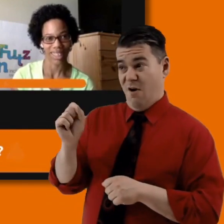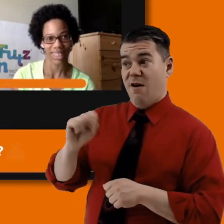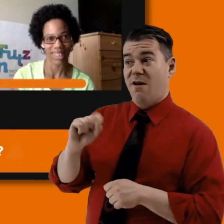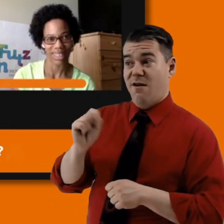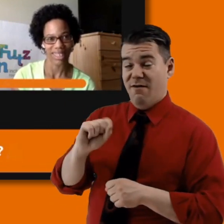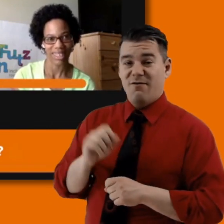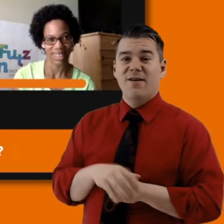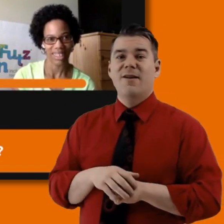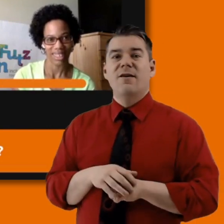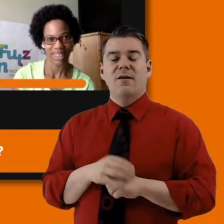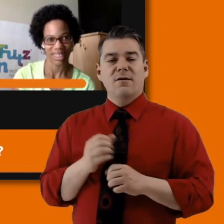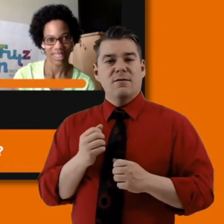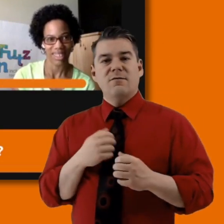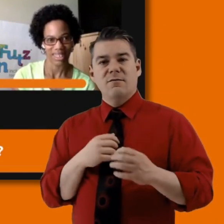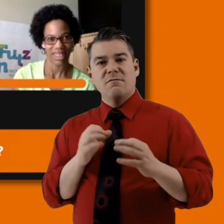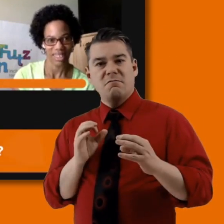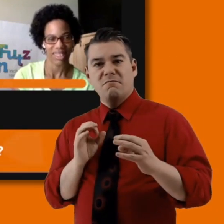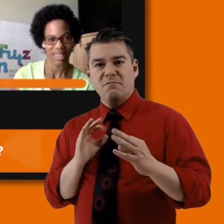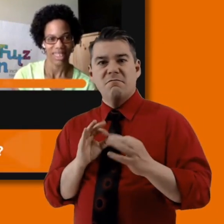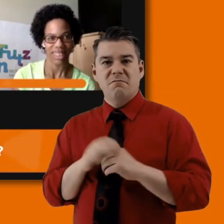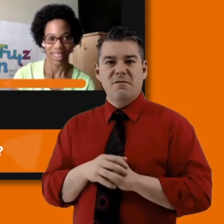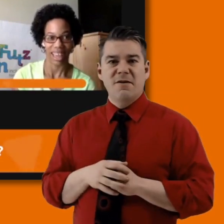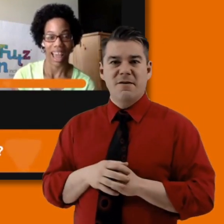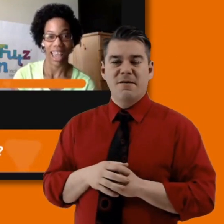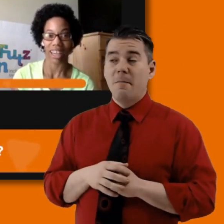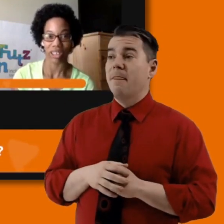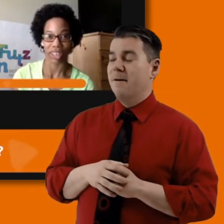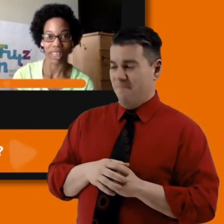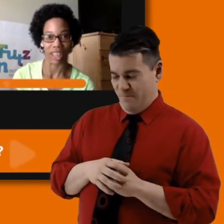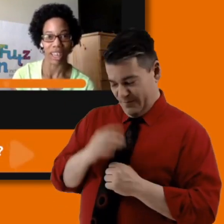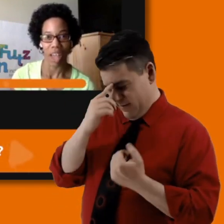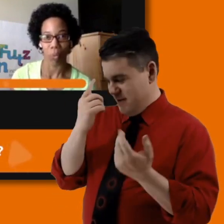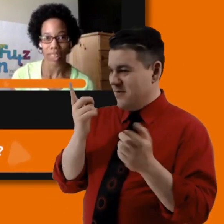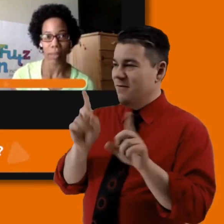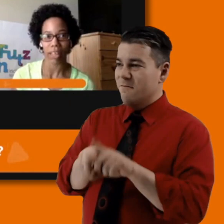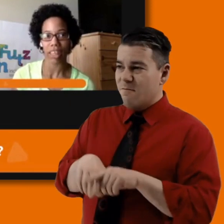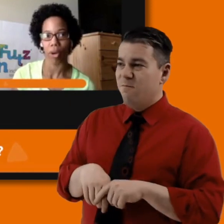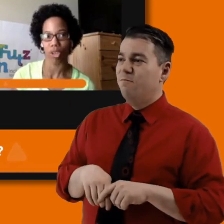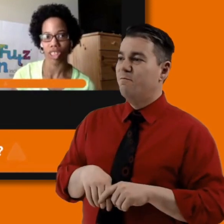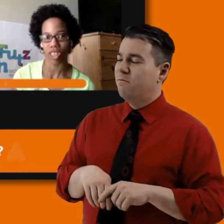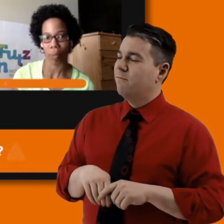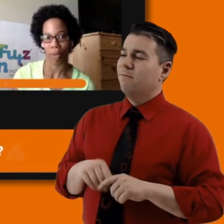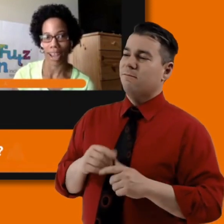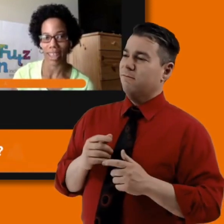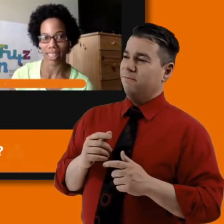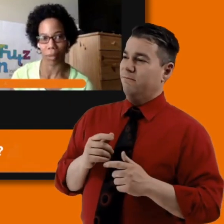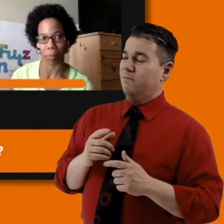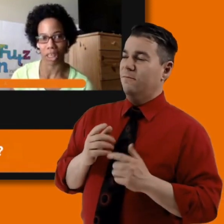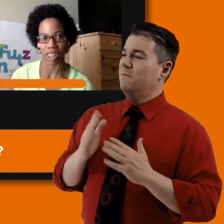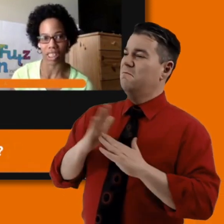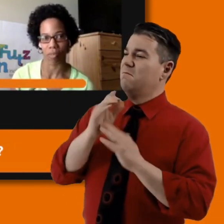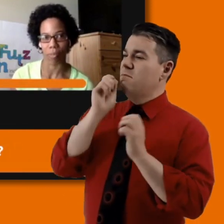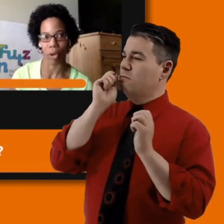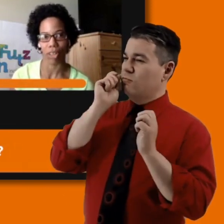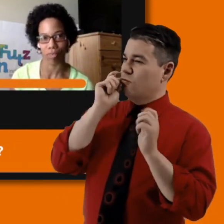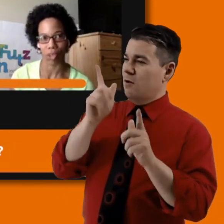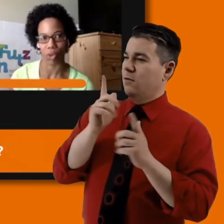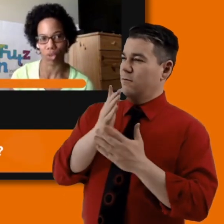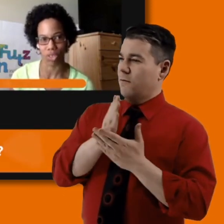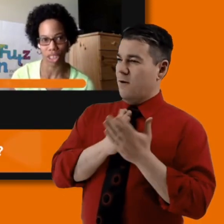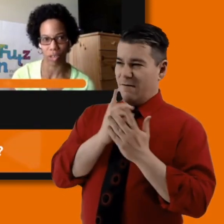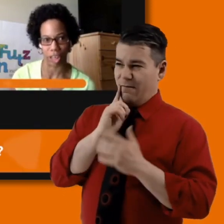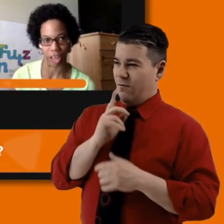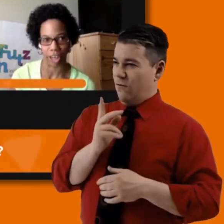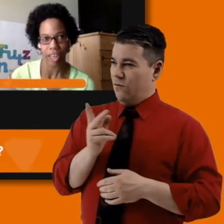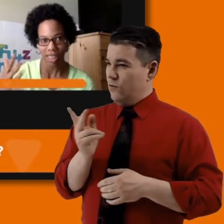given feedback. Yeah, I agree. And what's been the most surprising piece of both of